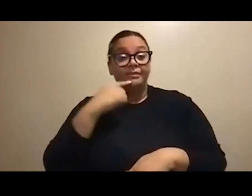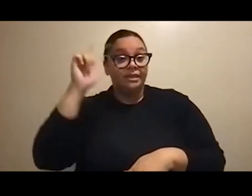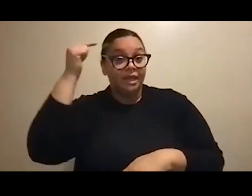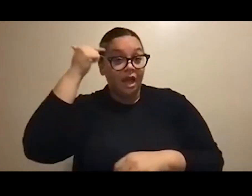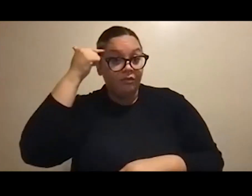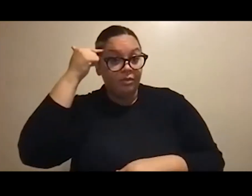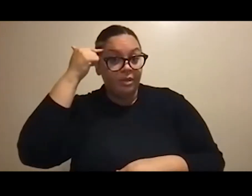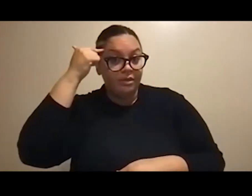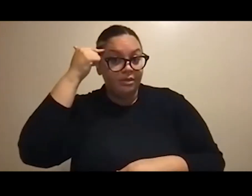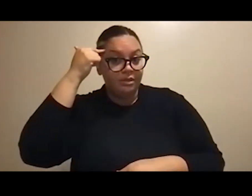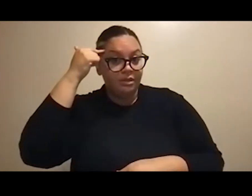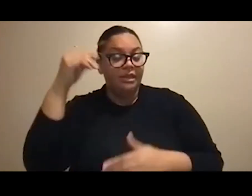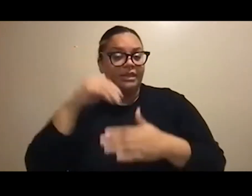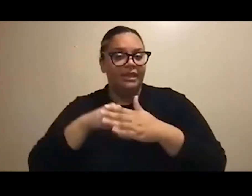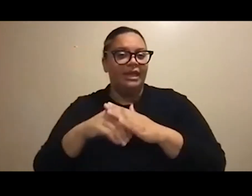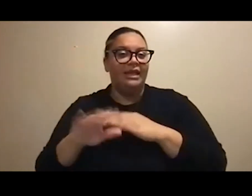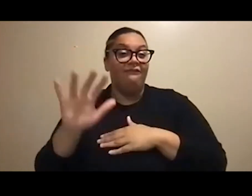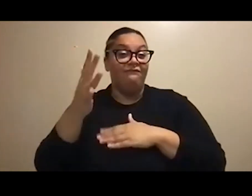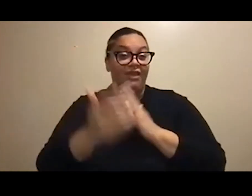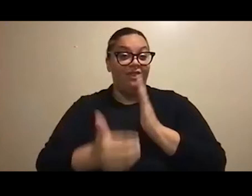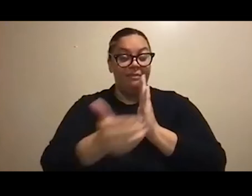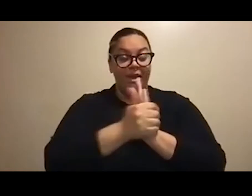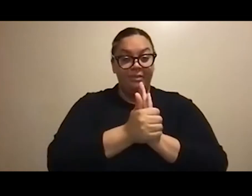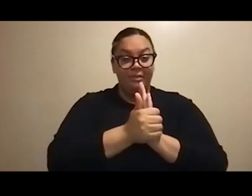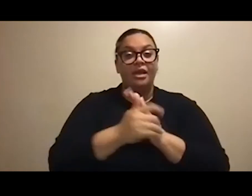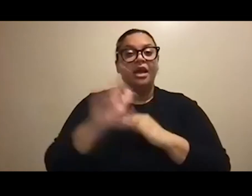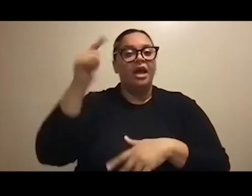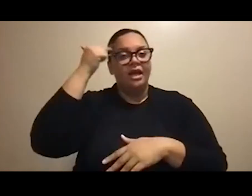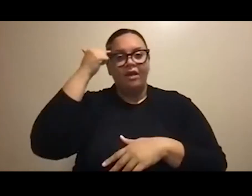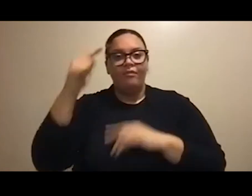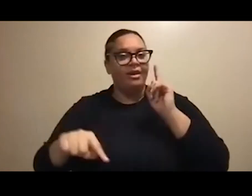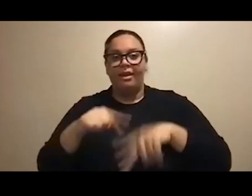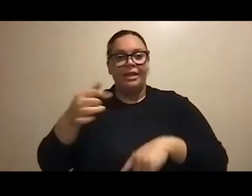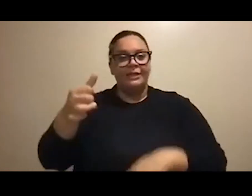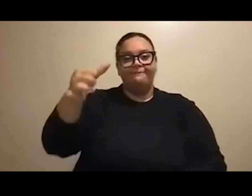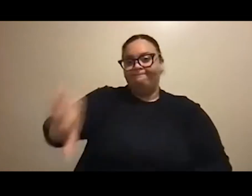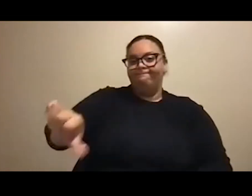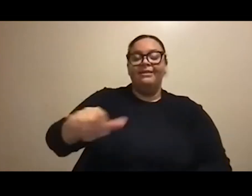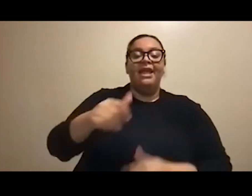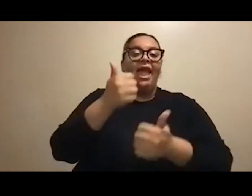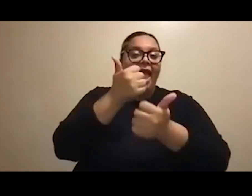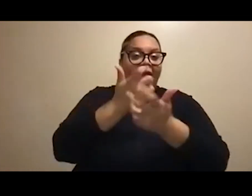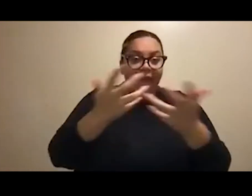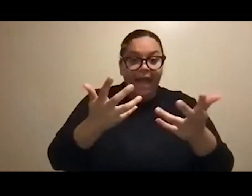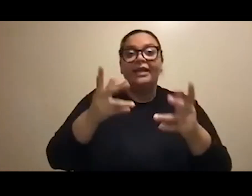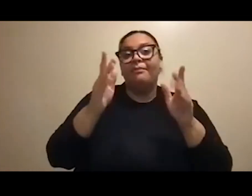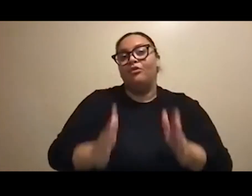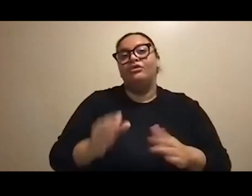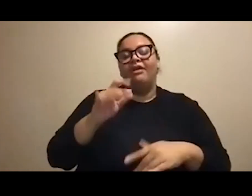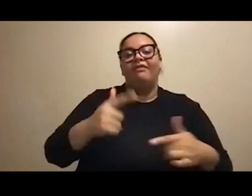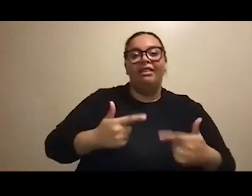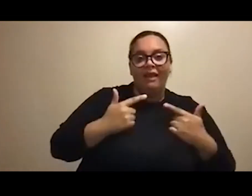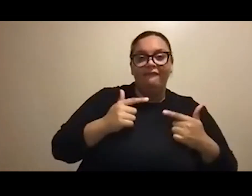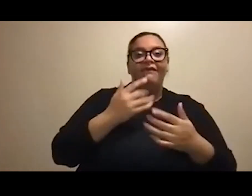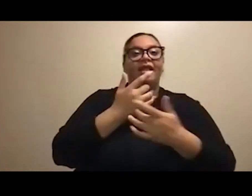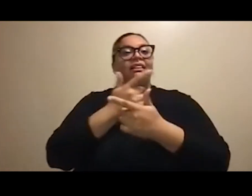5, in the Fifth Amendment, it says the government may not deprive any person of life, liberty, or property without